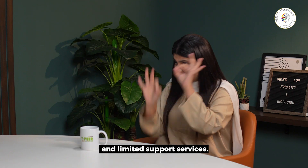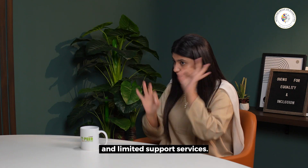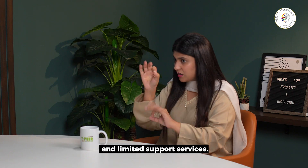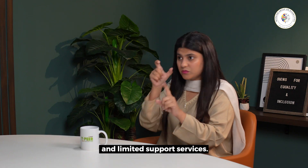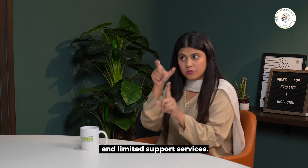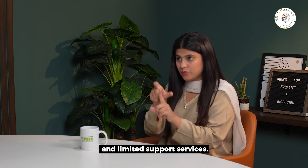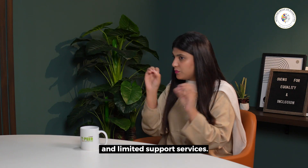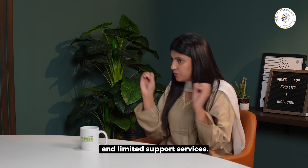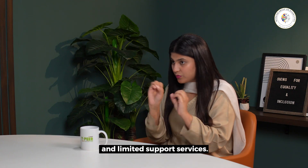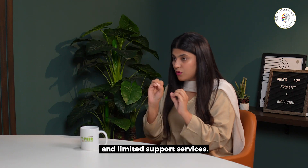sports services.